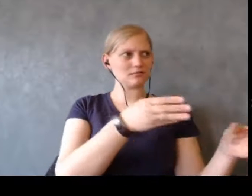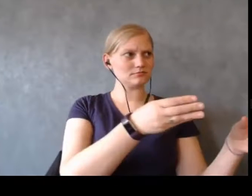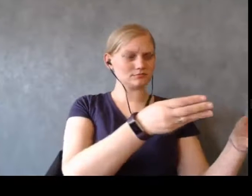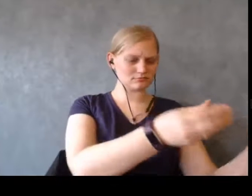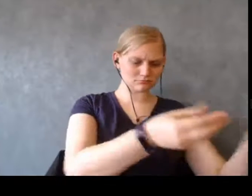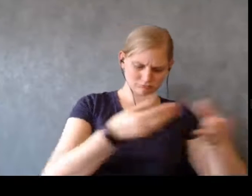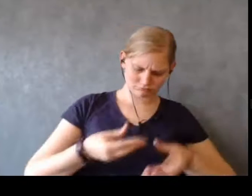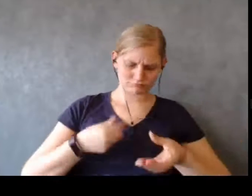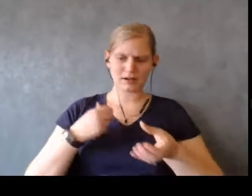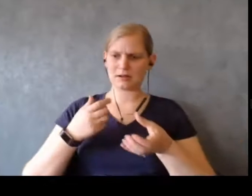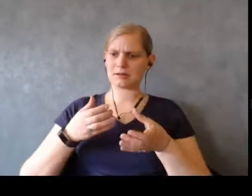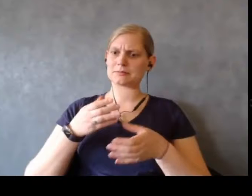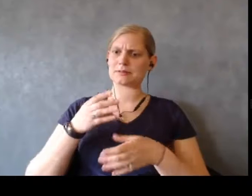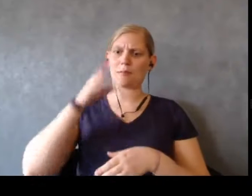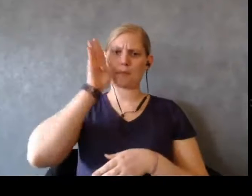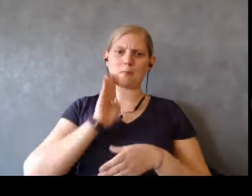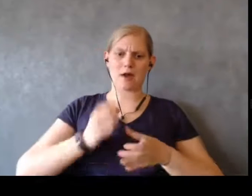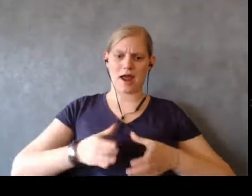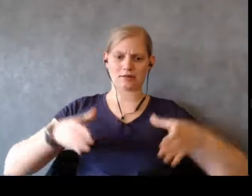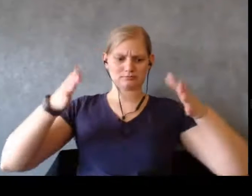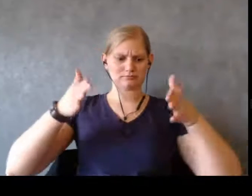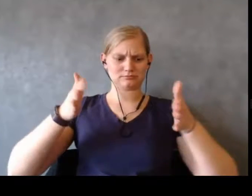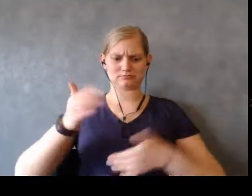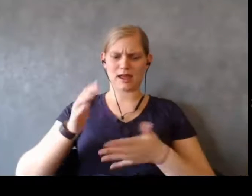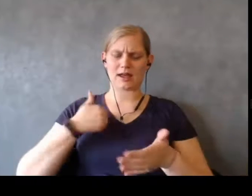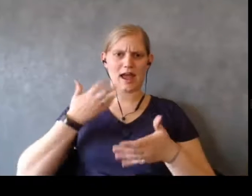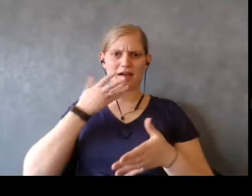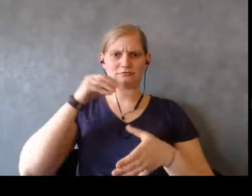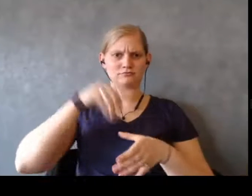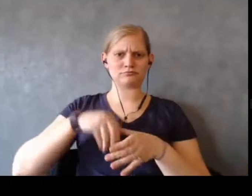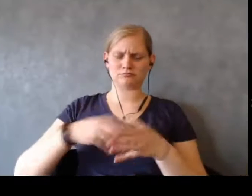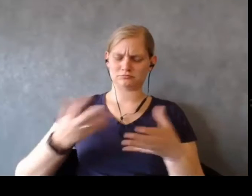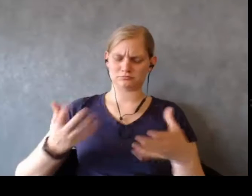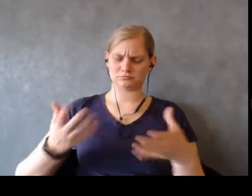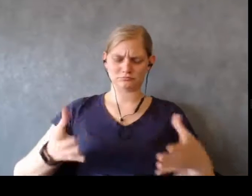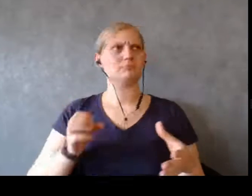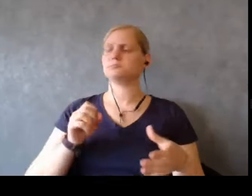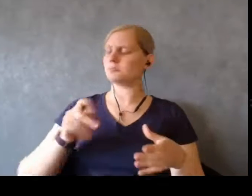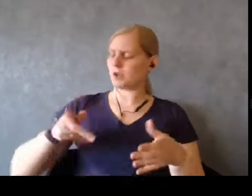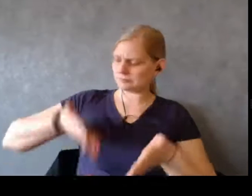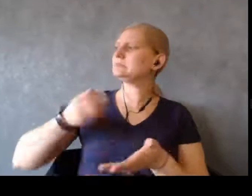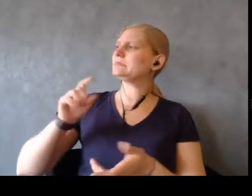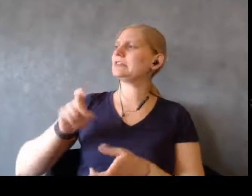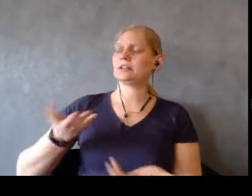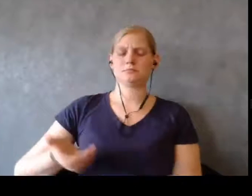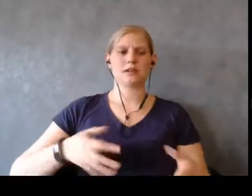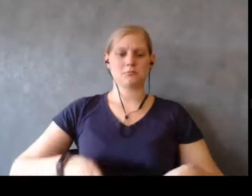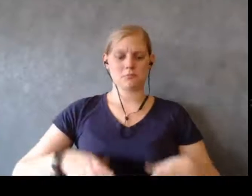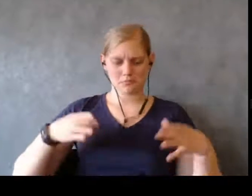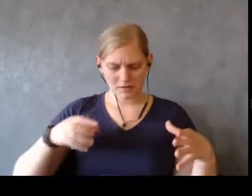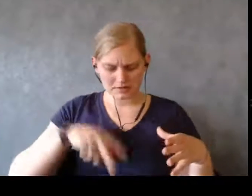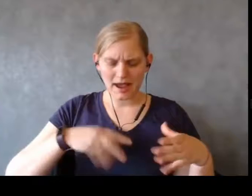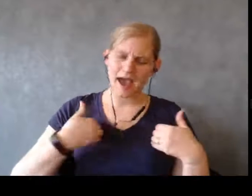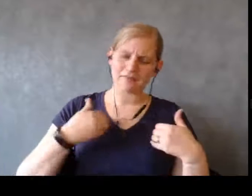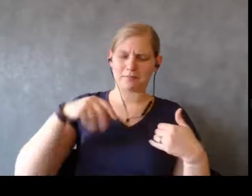to me and said, "Here, I have the things you need." And inside the bag were pads, and the